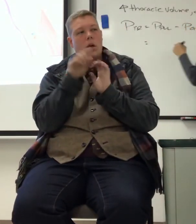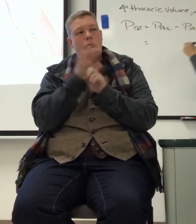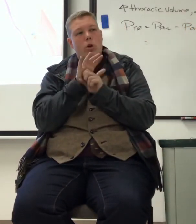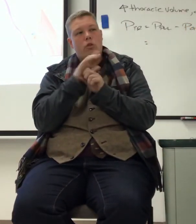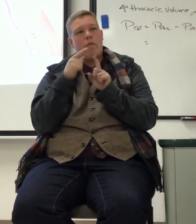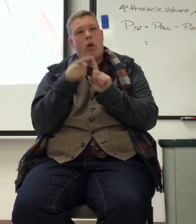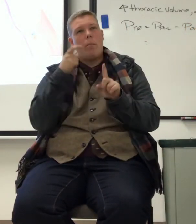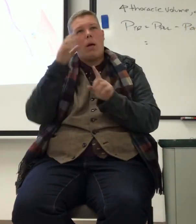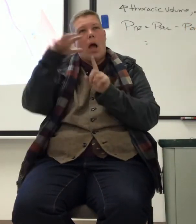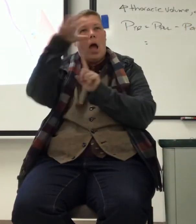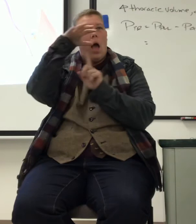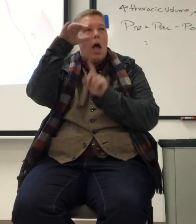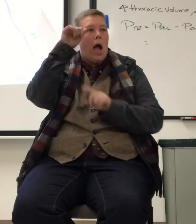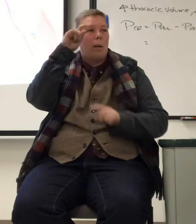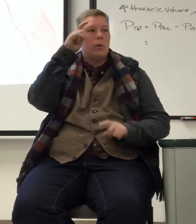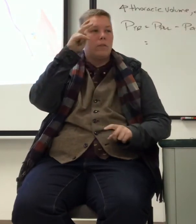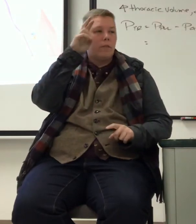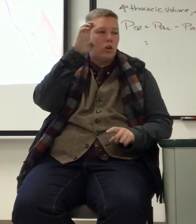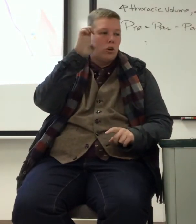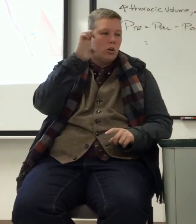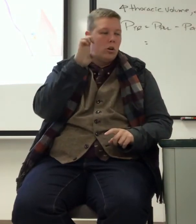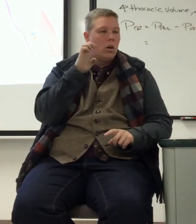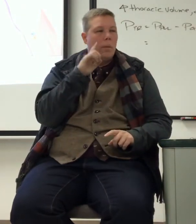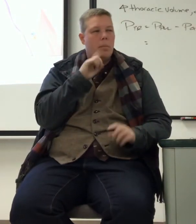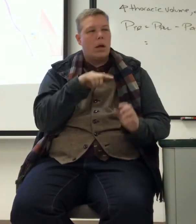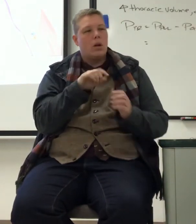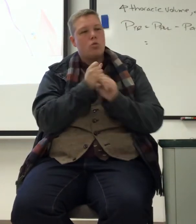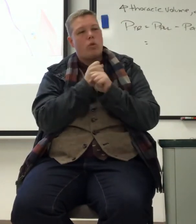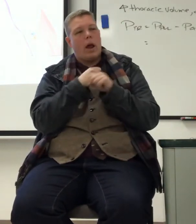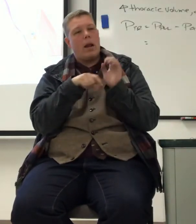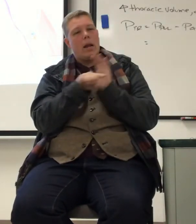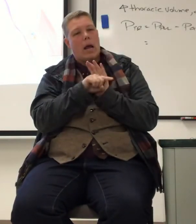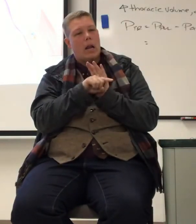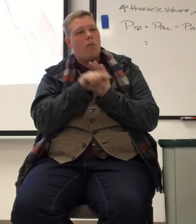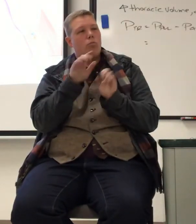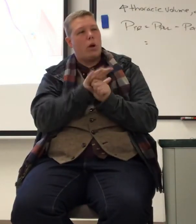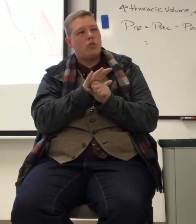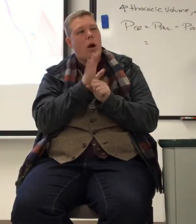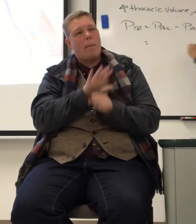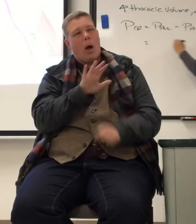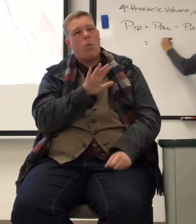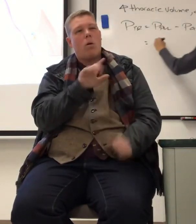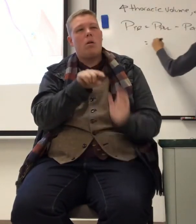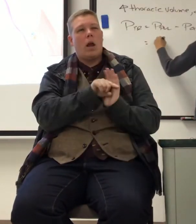you create a negative pressure of about -1 millimeters of mercury.